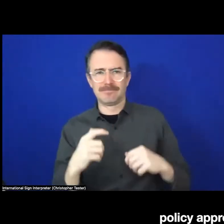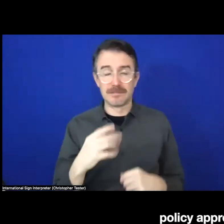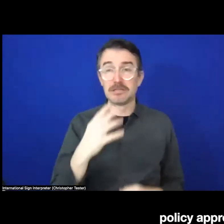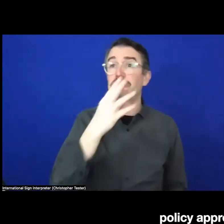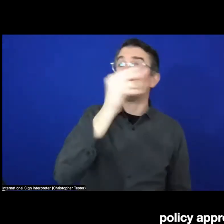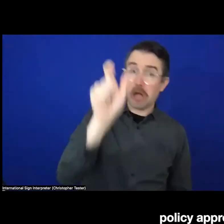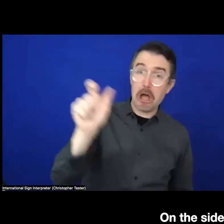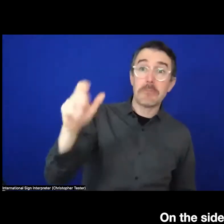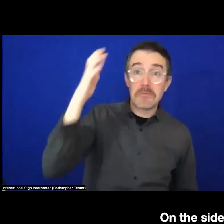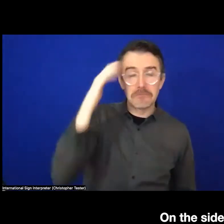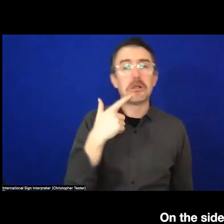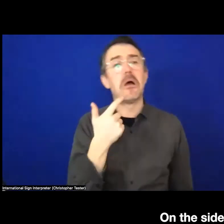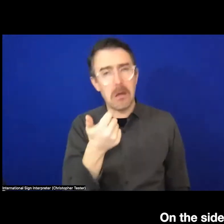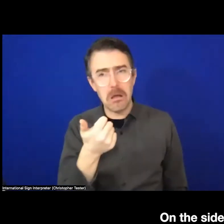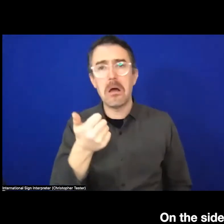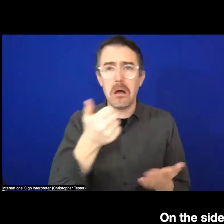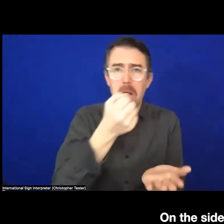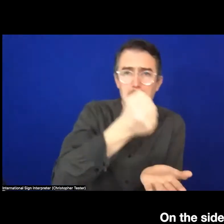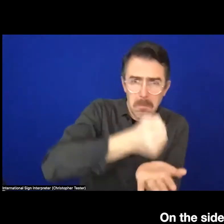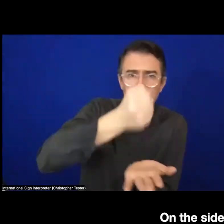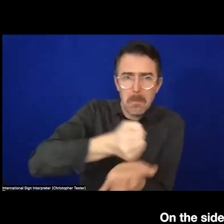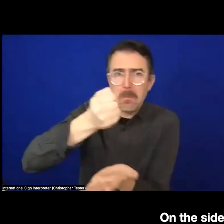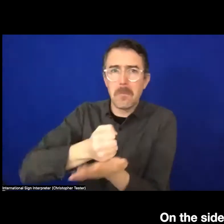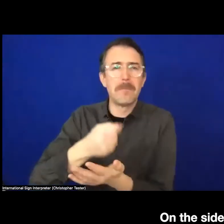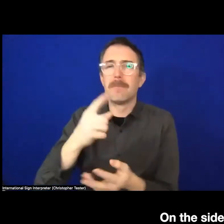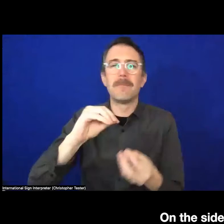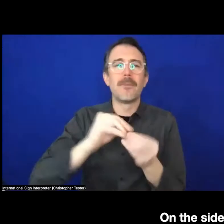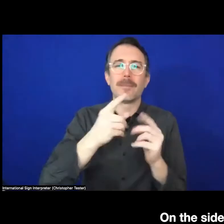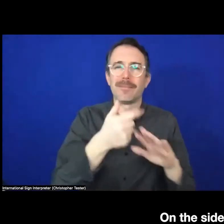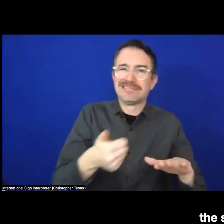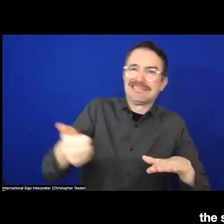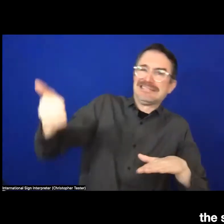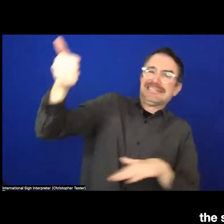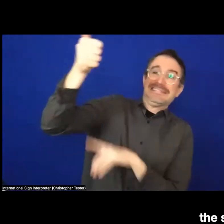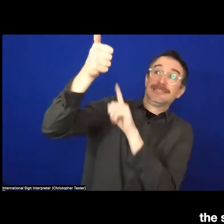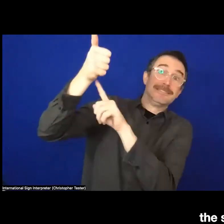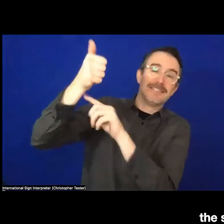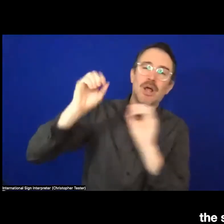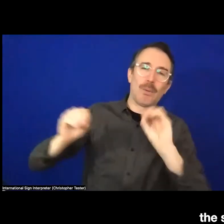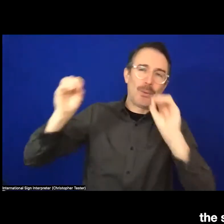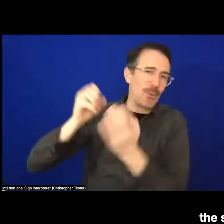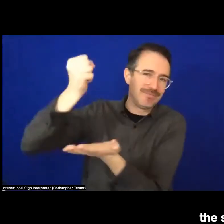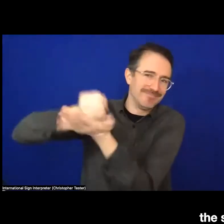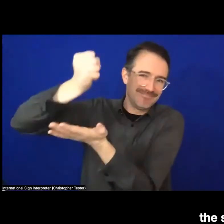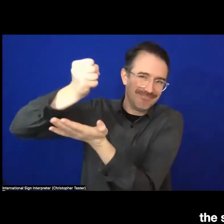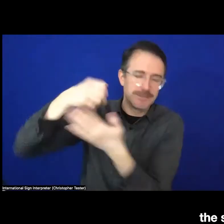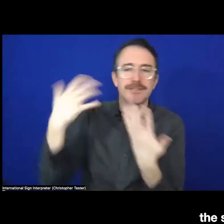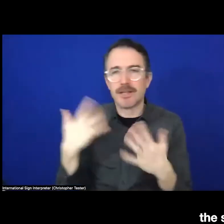cabinet decision. On the side of economic empowerment, we were able to see the